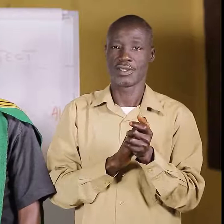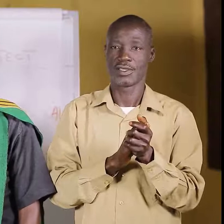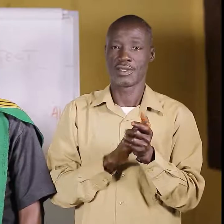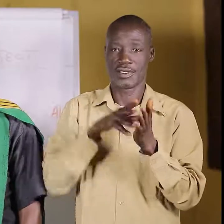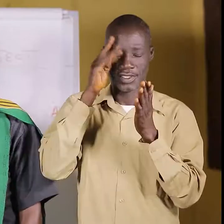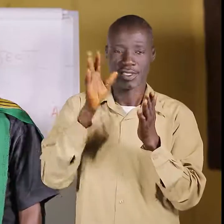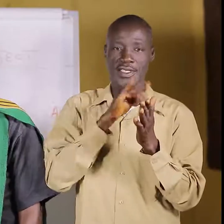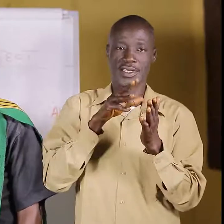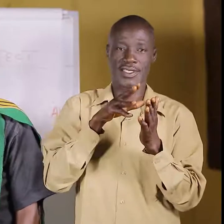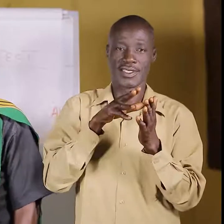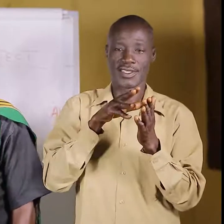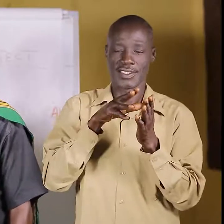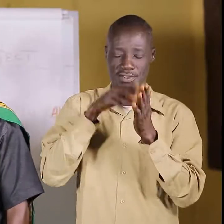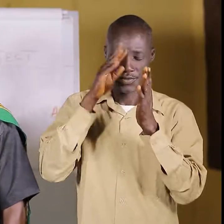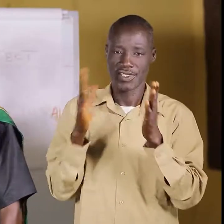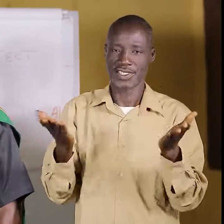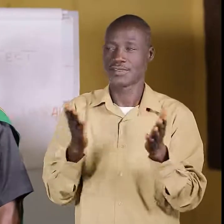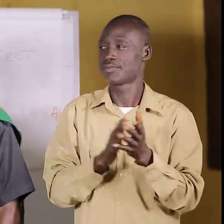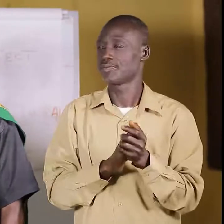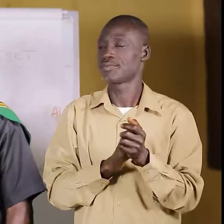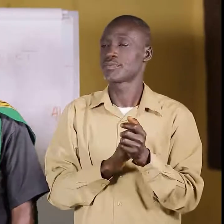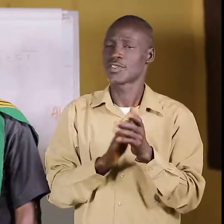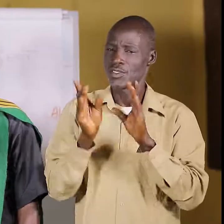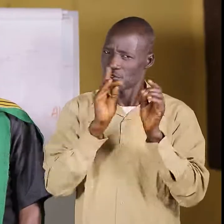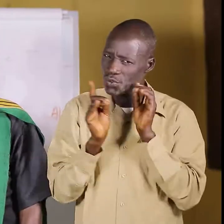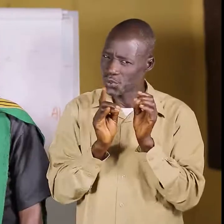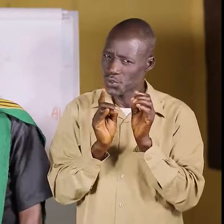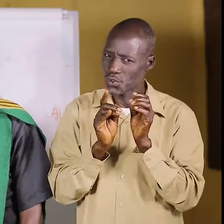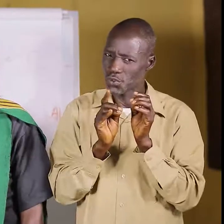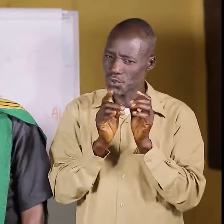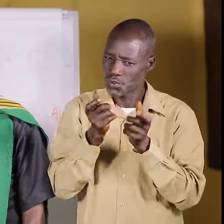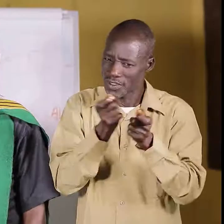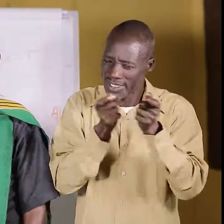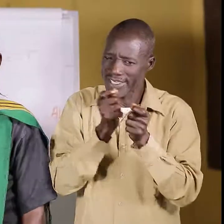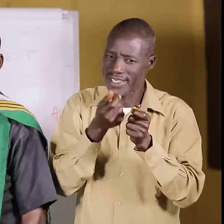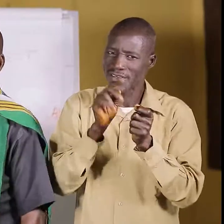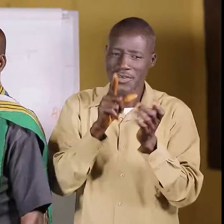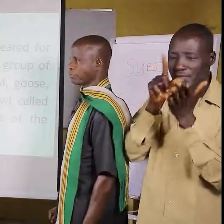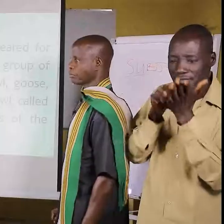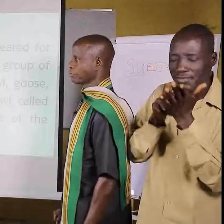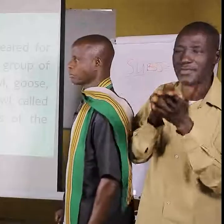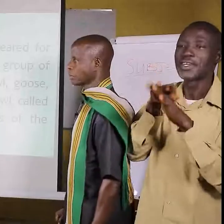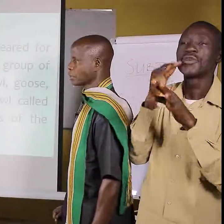learners and listeners. Do you rear birds or fowls at home?